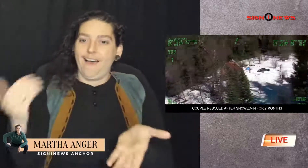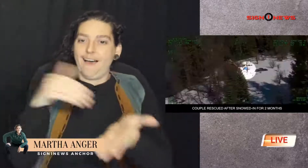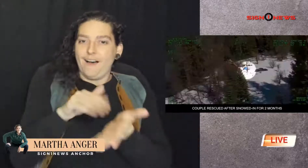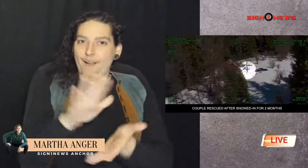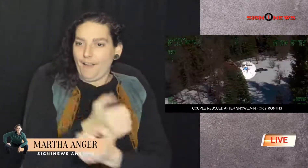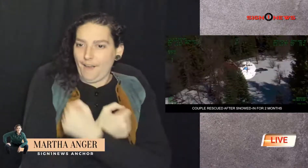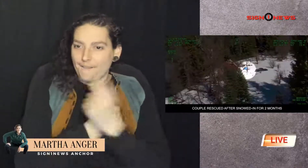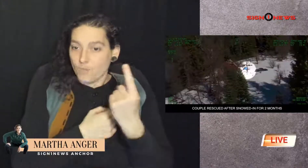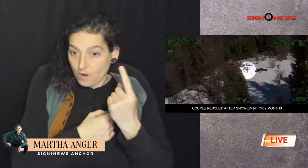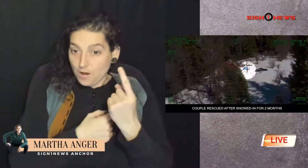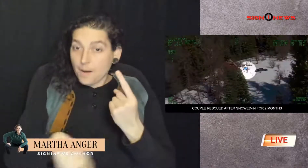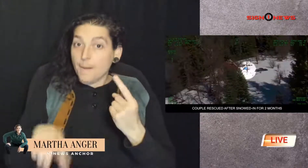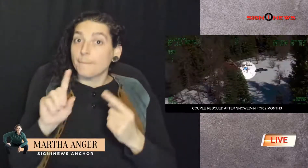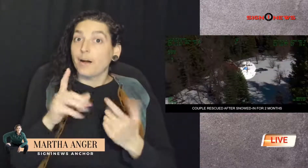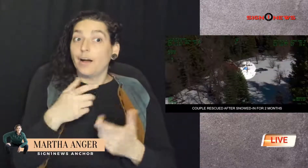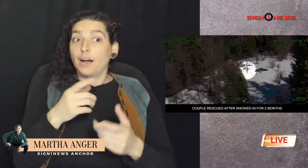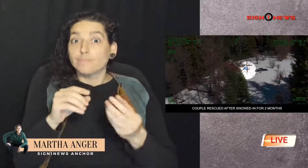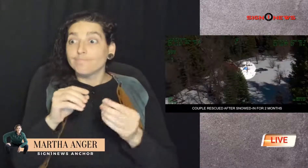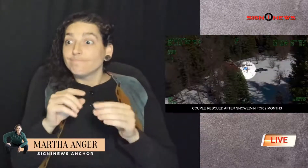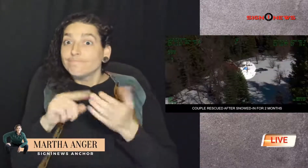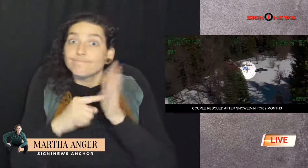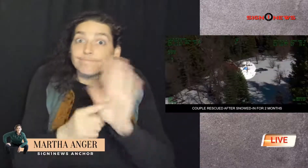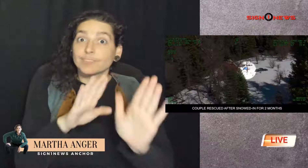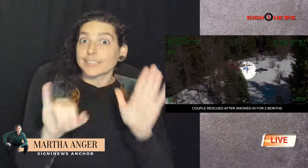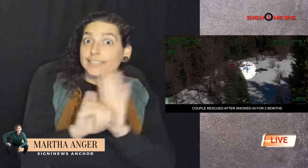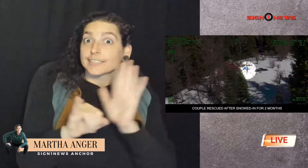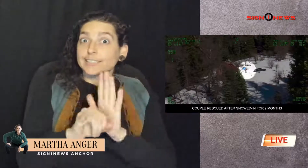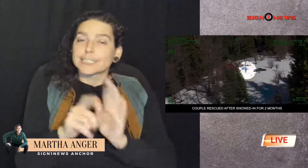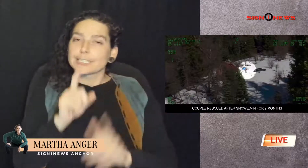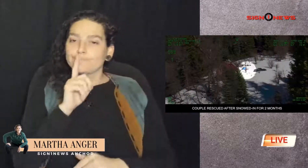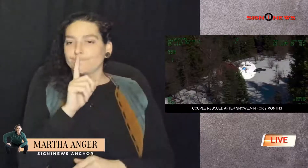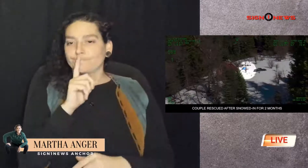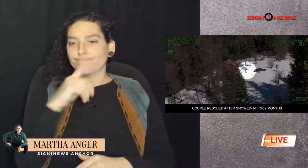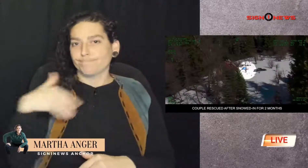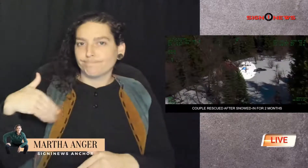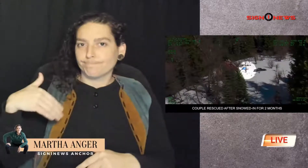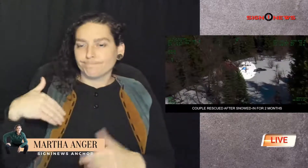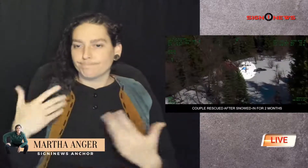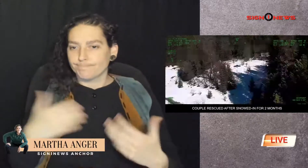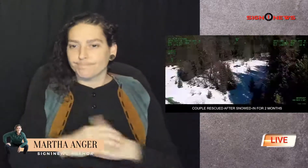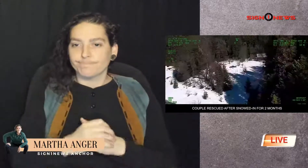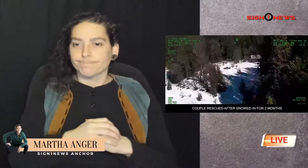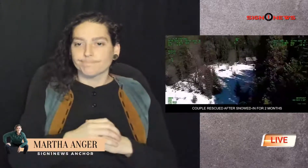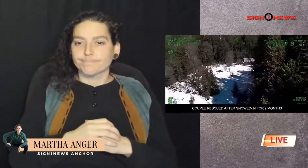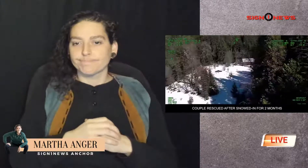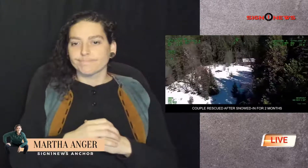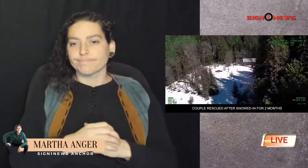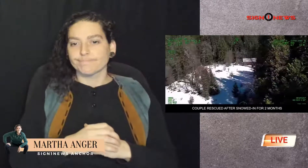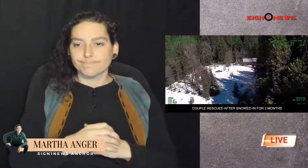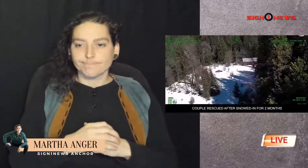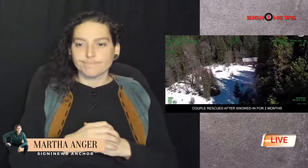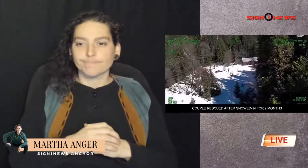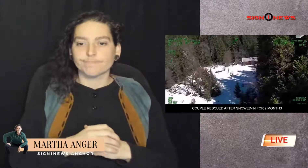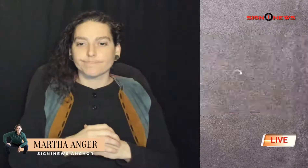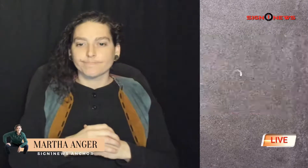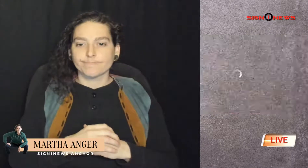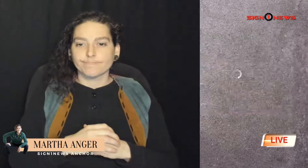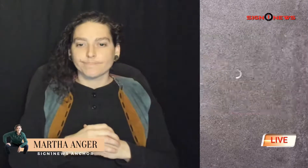Officials say the couple has been reunited with their loved ones, but no word yet on their identity.